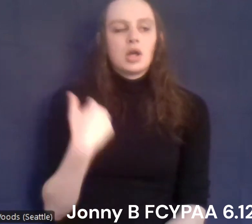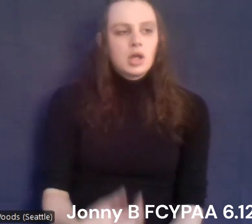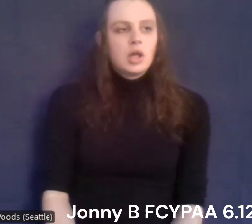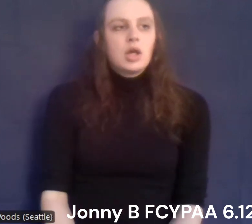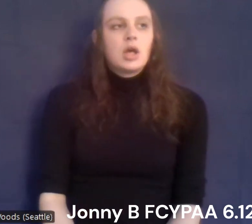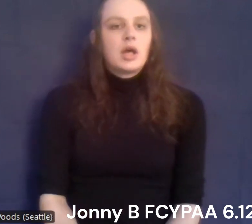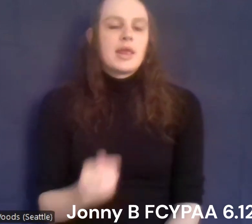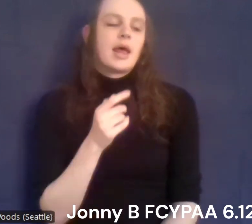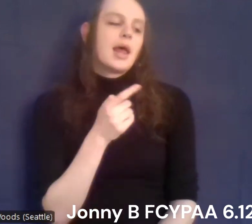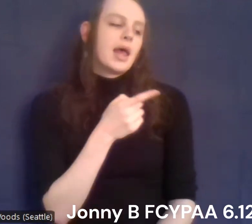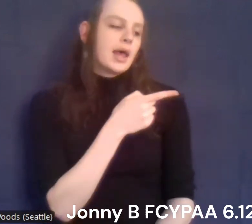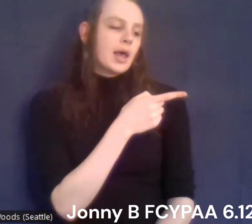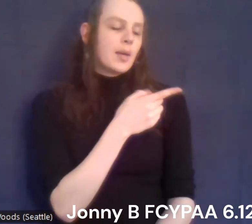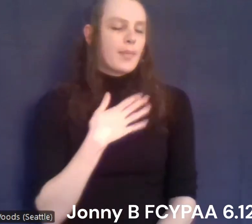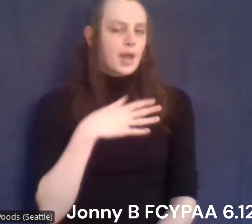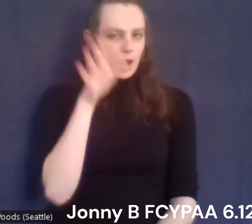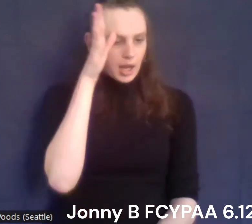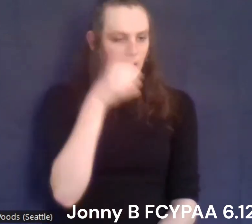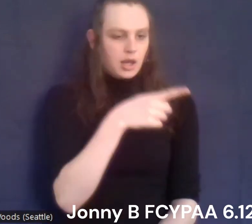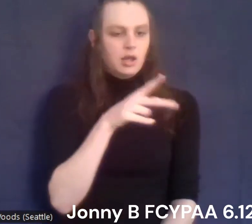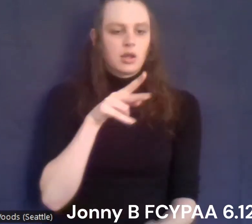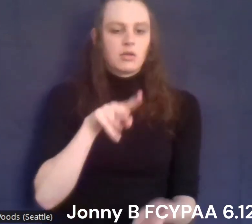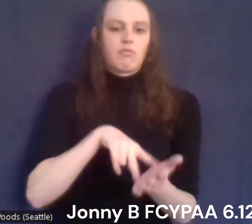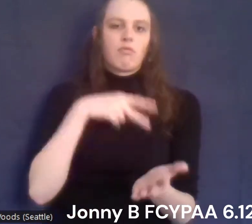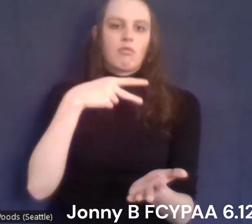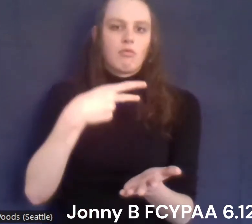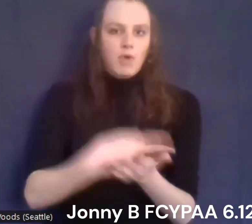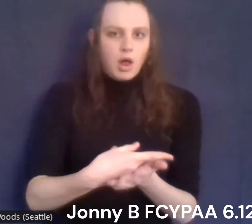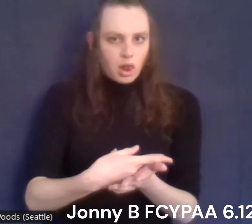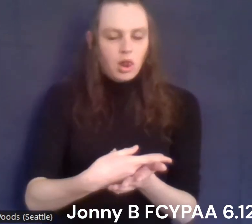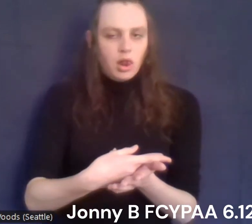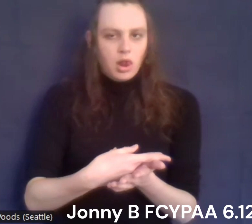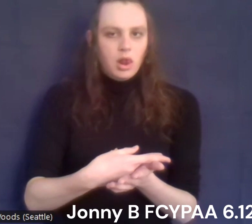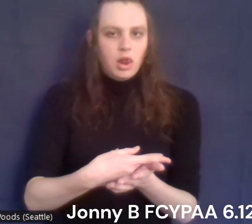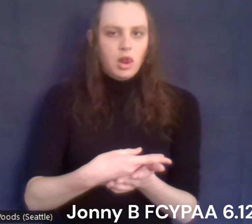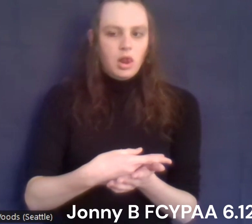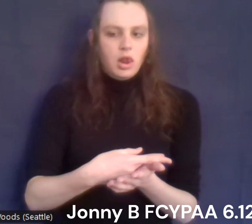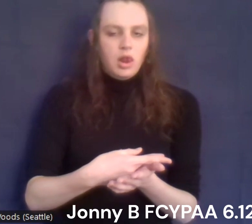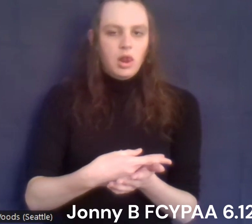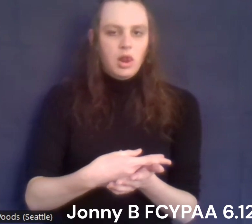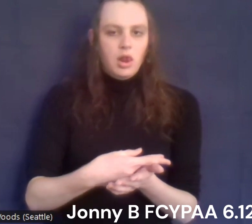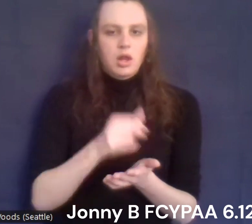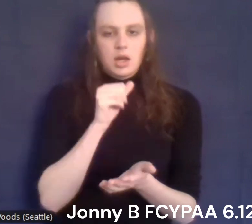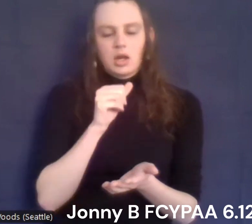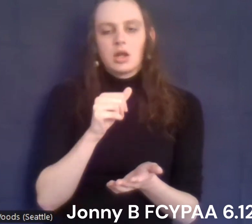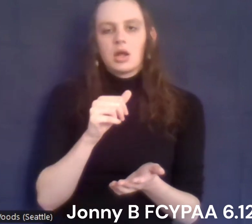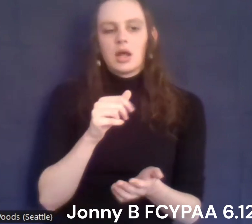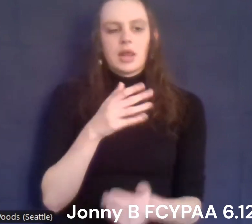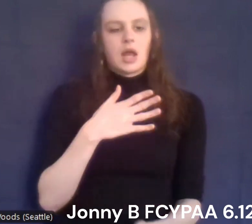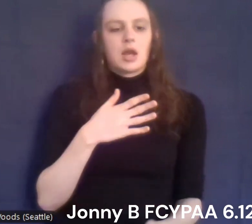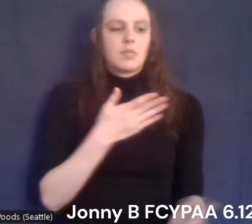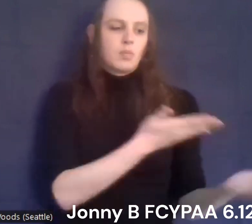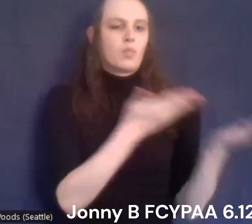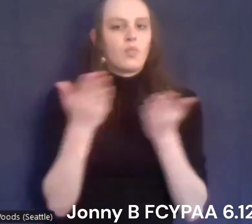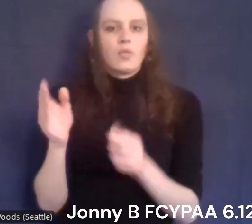had fallen. I called my mom. We got to take him to the hospital, and my mom comes home, and instead of me